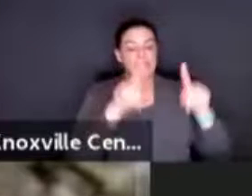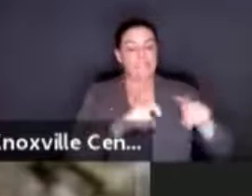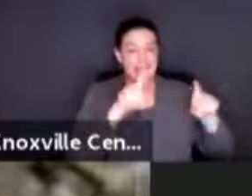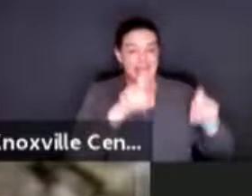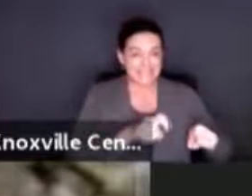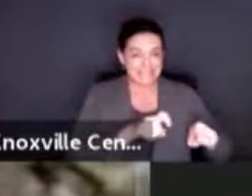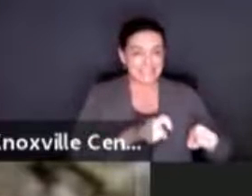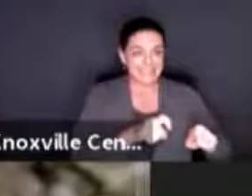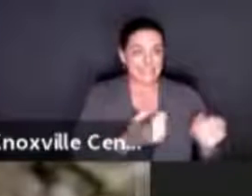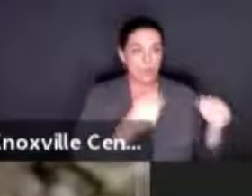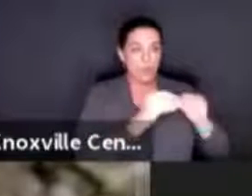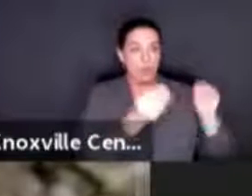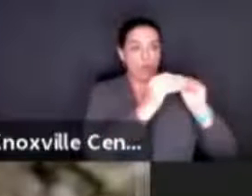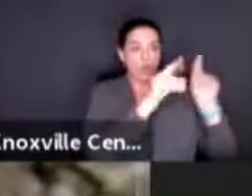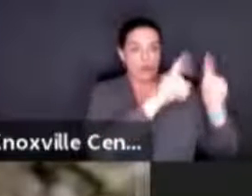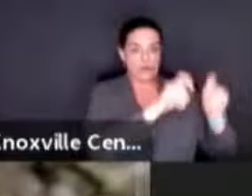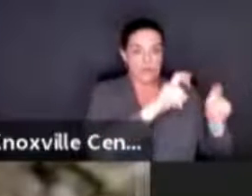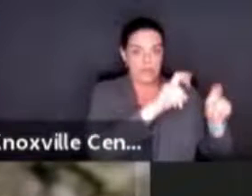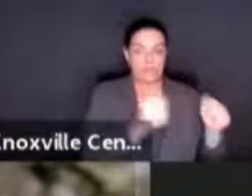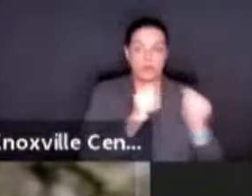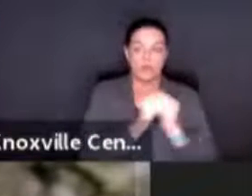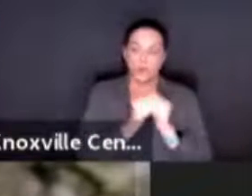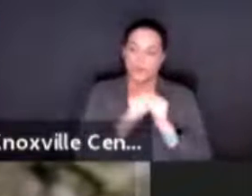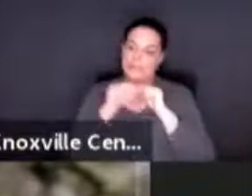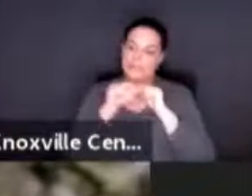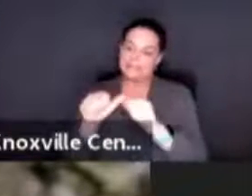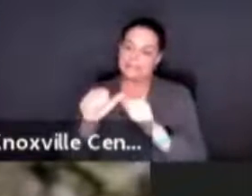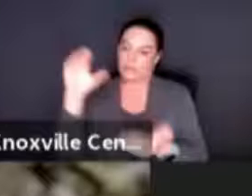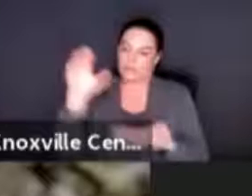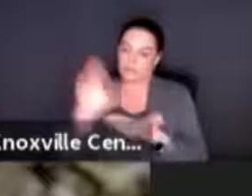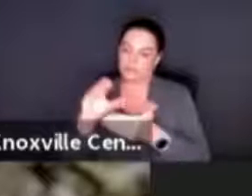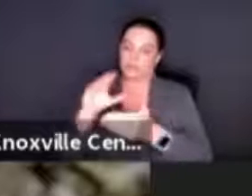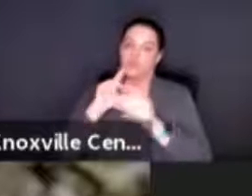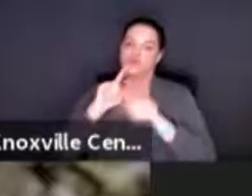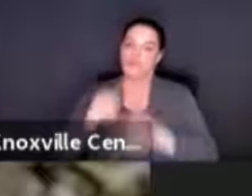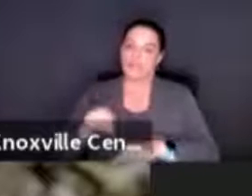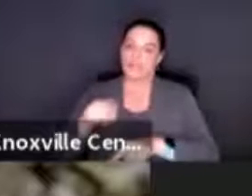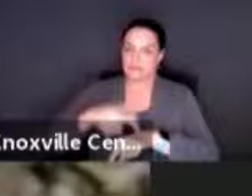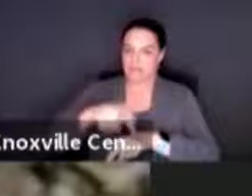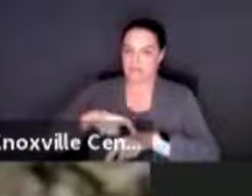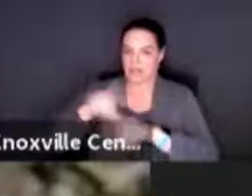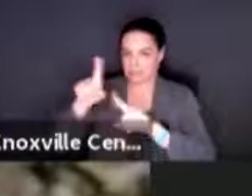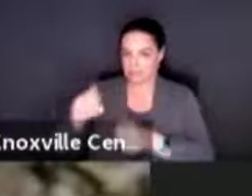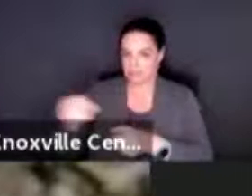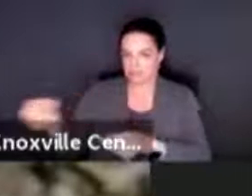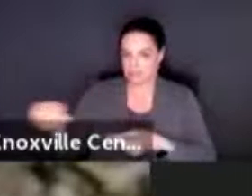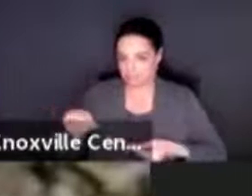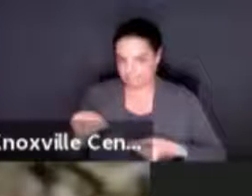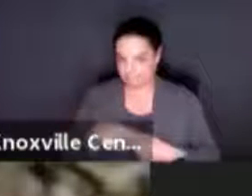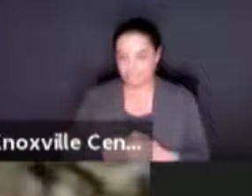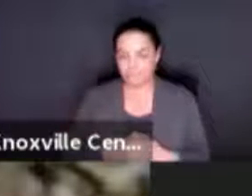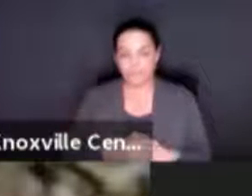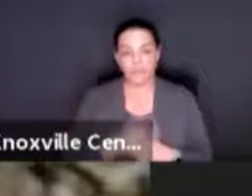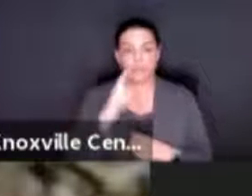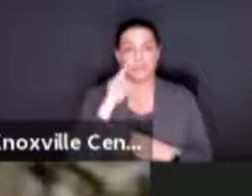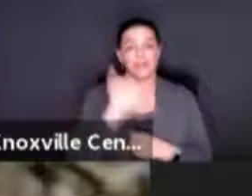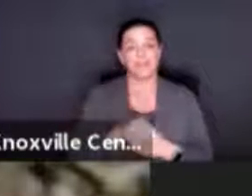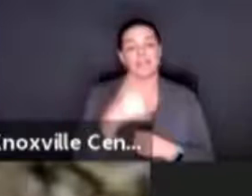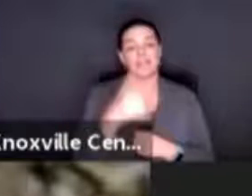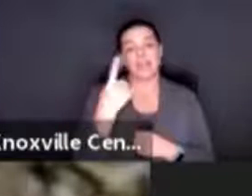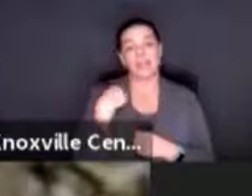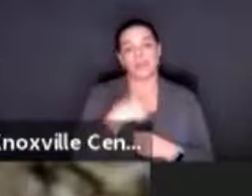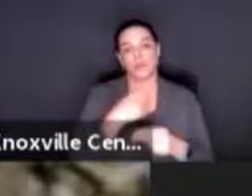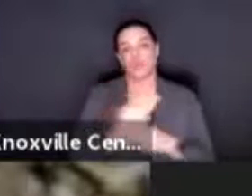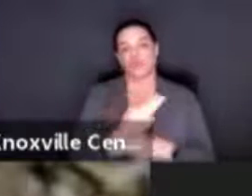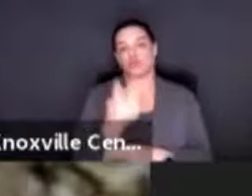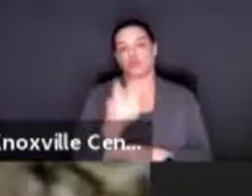increased diagnostic testing with consistent or decreased test result reporting turnaround time. For this benchmark, we're utilizing 2